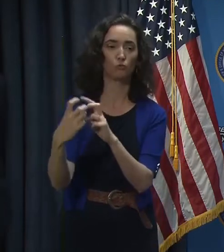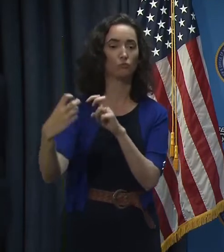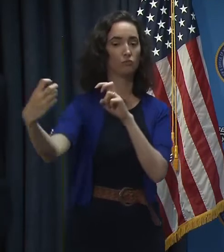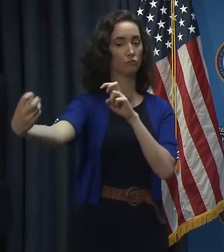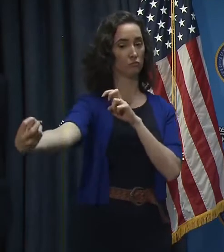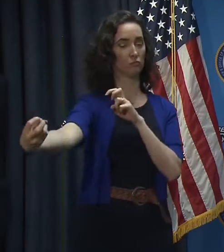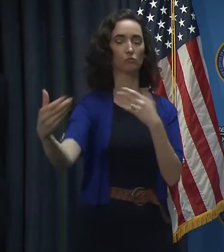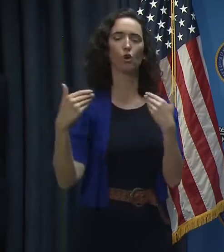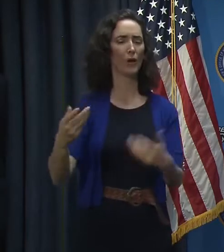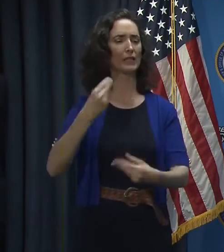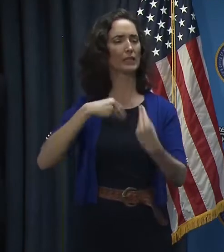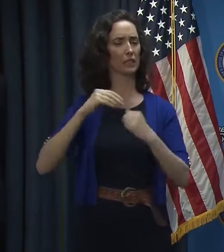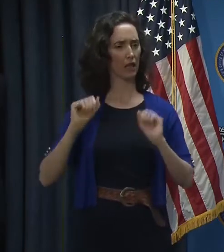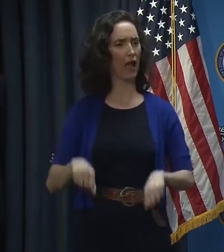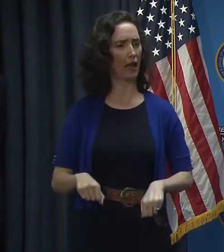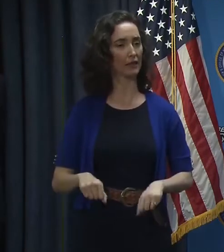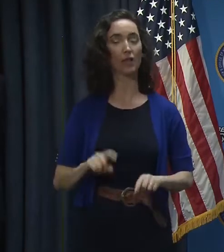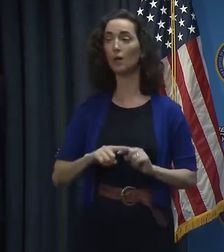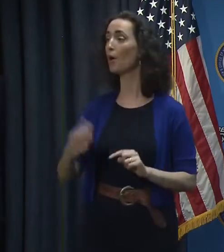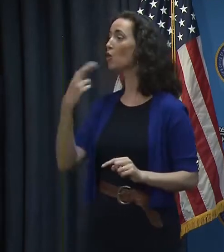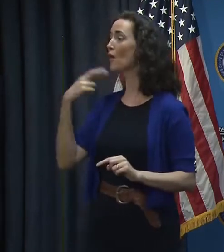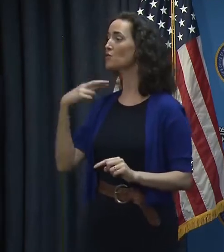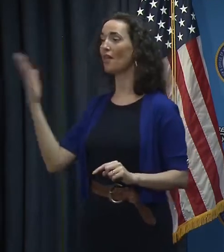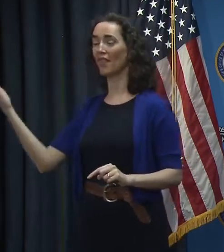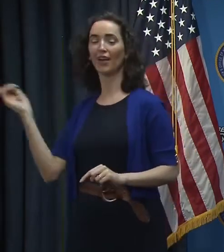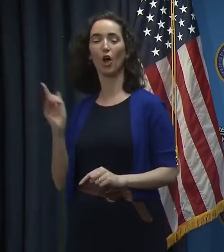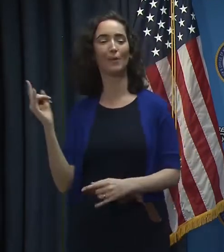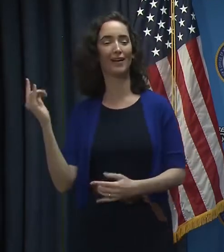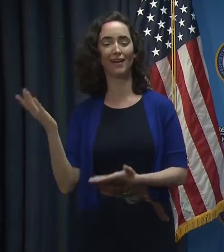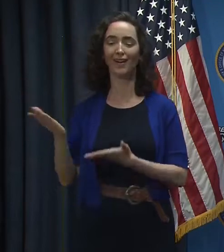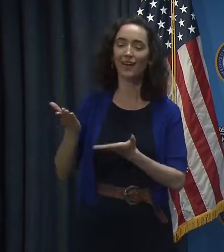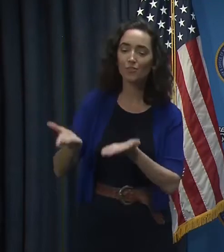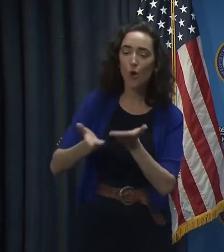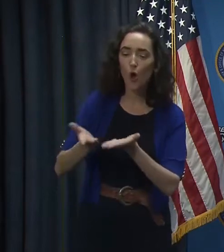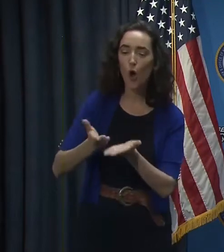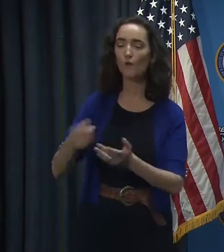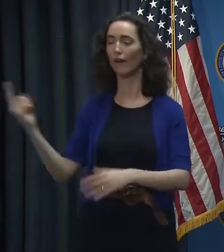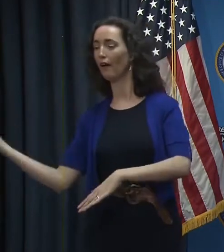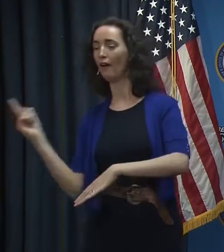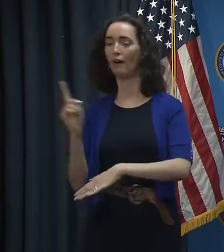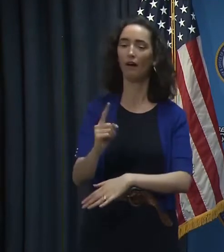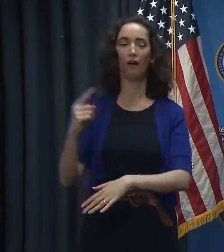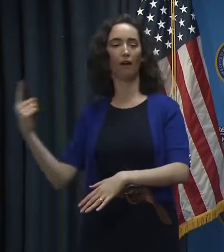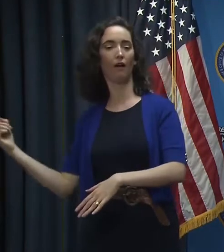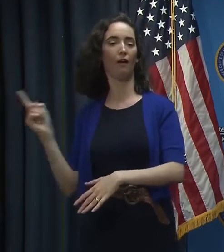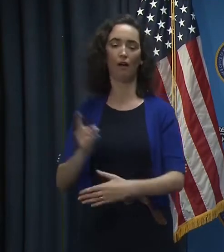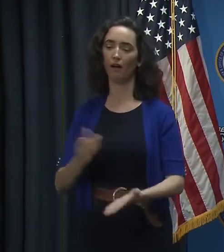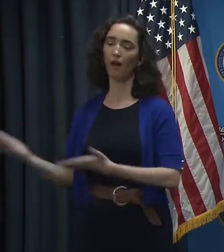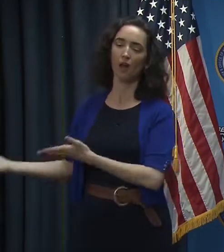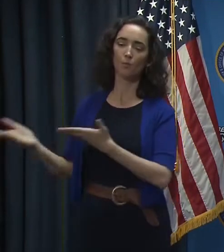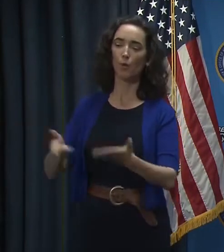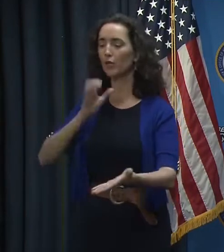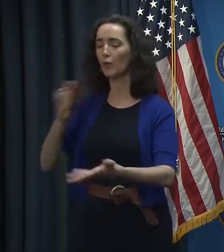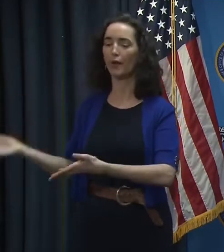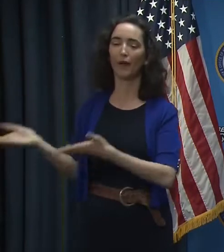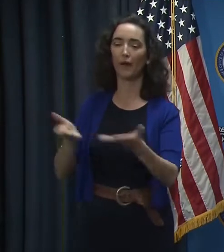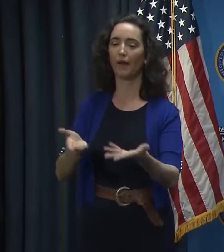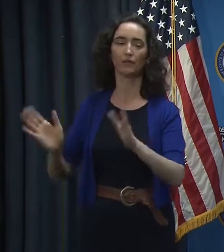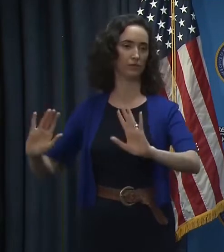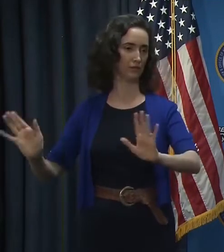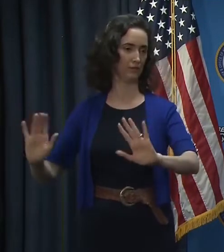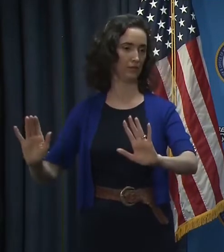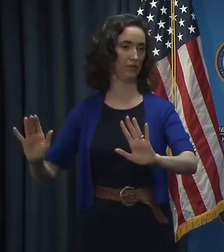sit and eat. But the restaurant is not going to be able to wait on them and go back and forth into the restaurant, serve them their food, bring them drinks, because that's